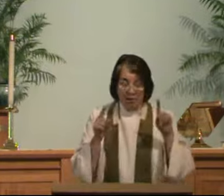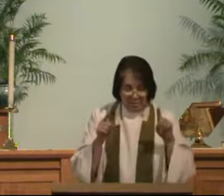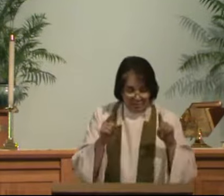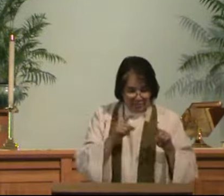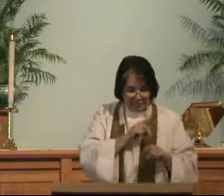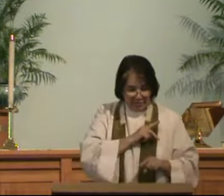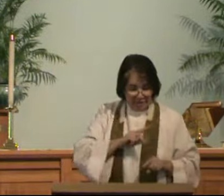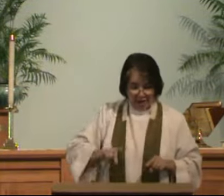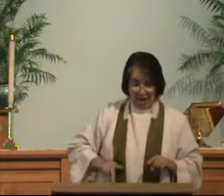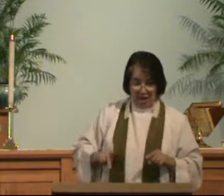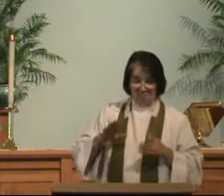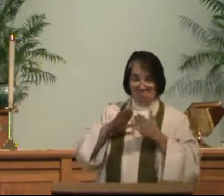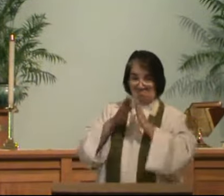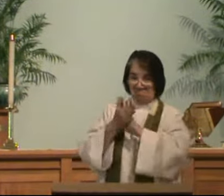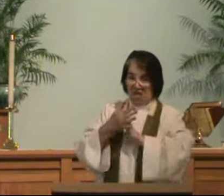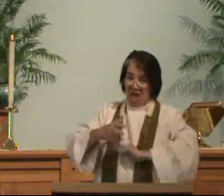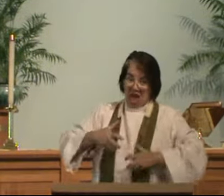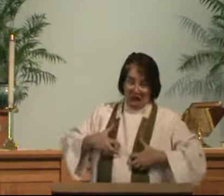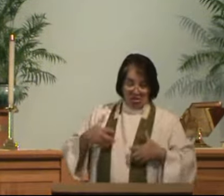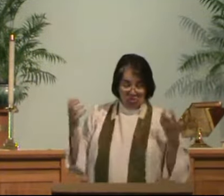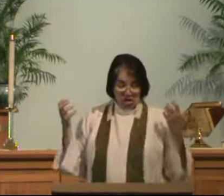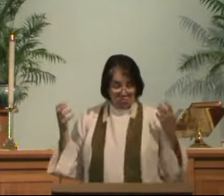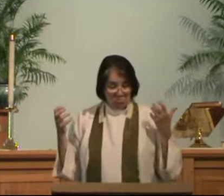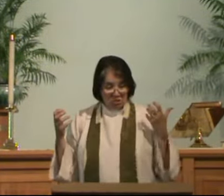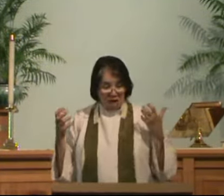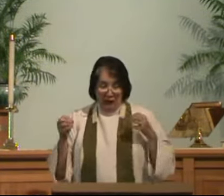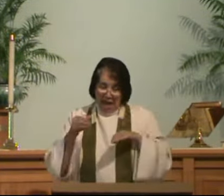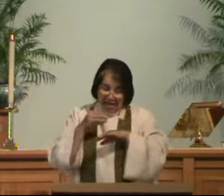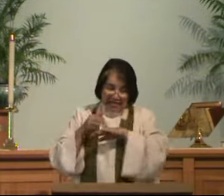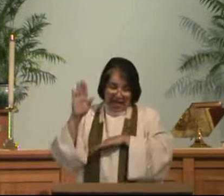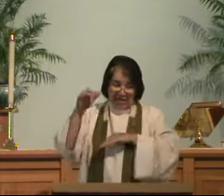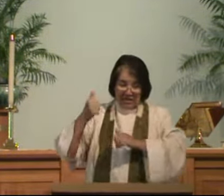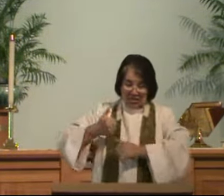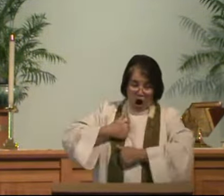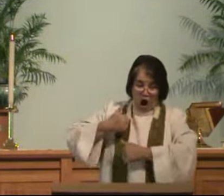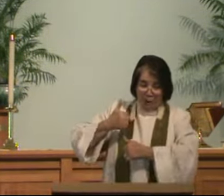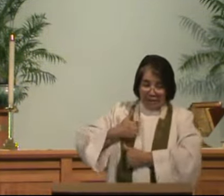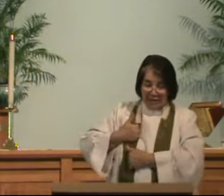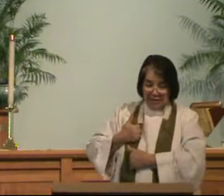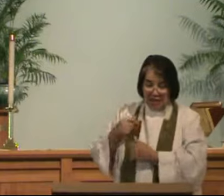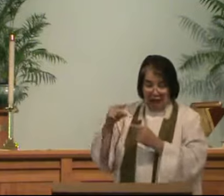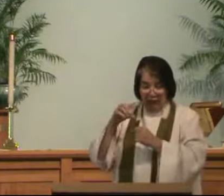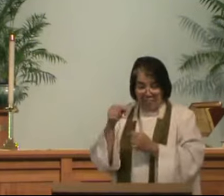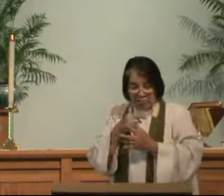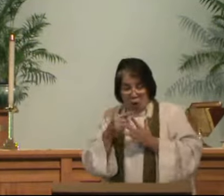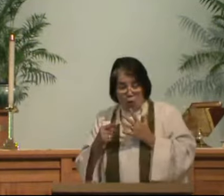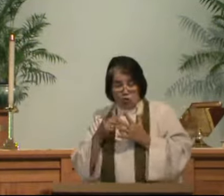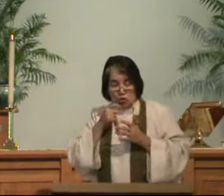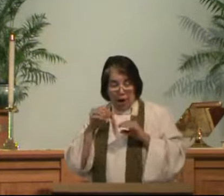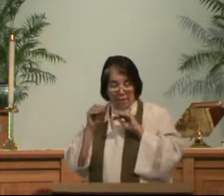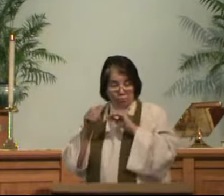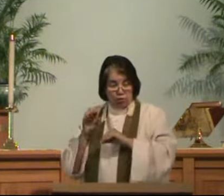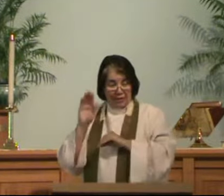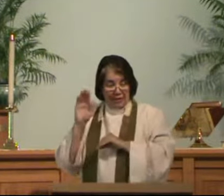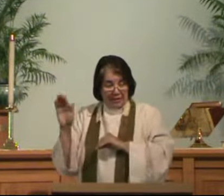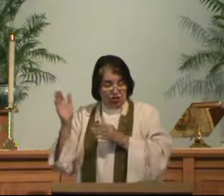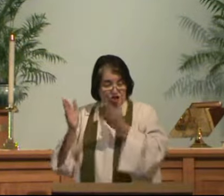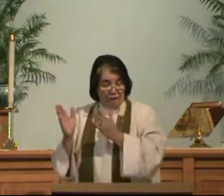But the king, angry, and he sent his armies, and those who had put his